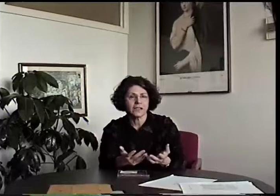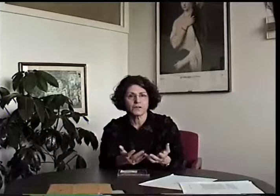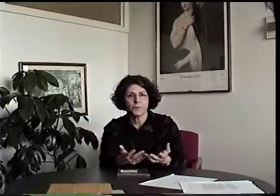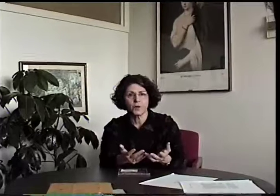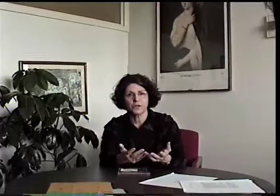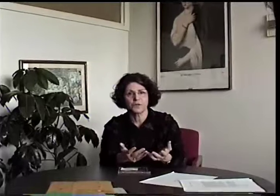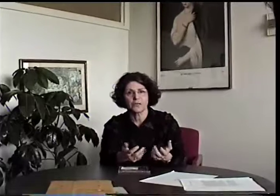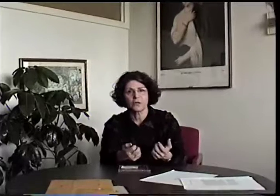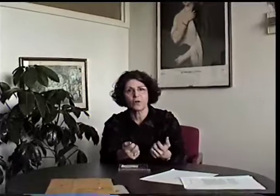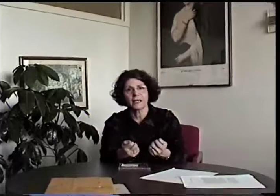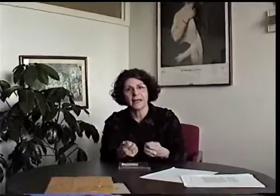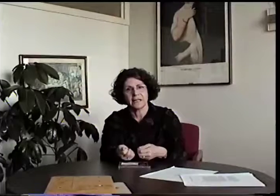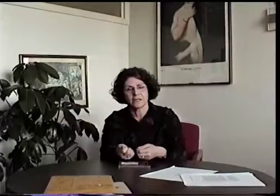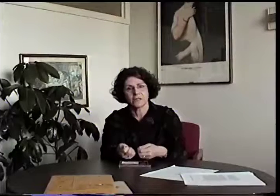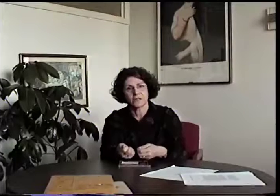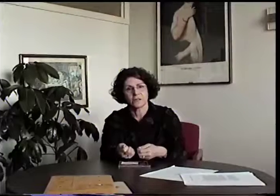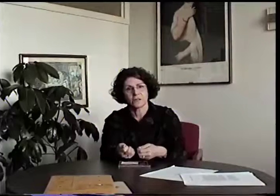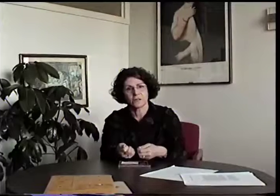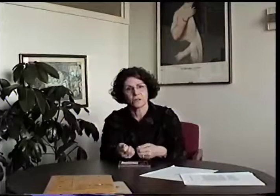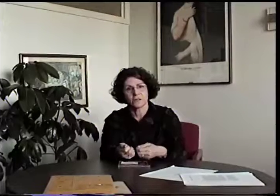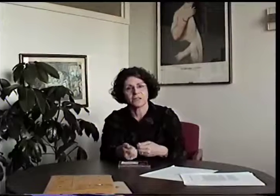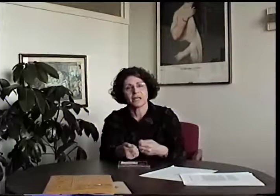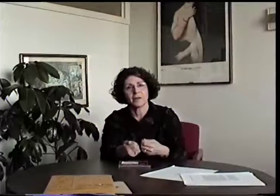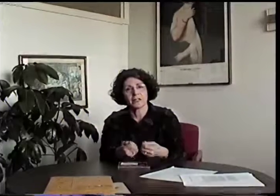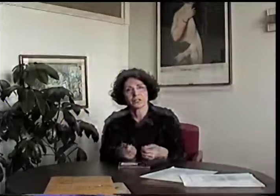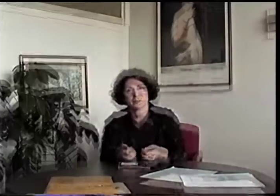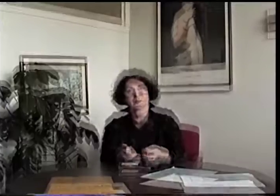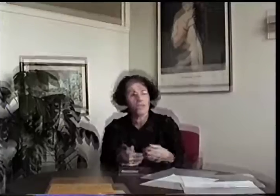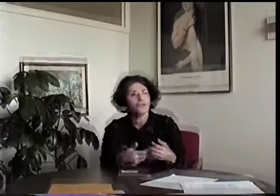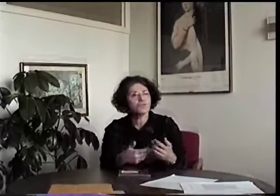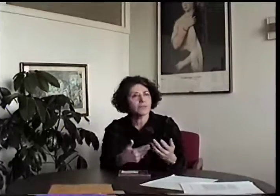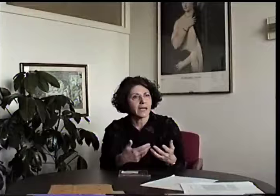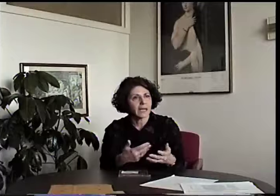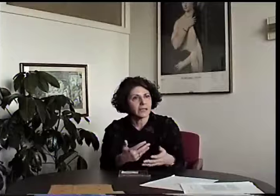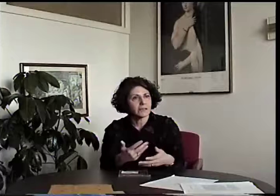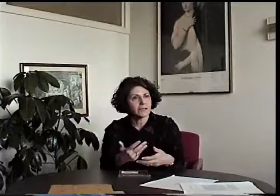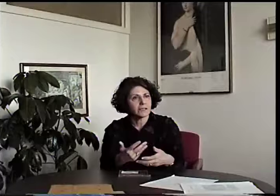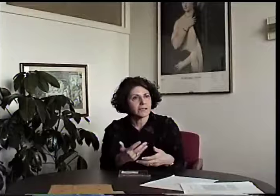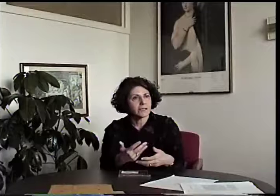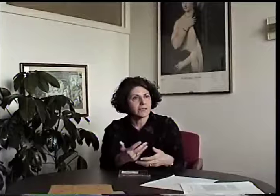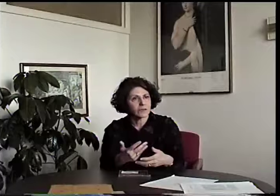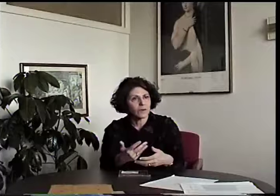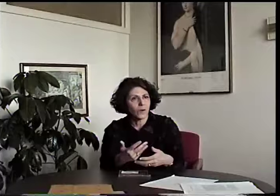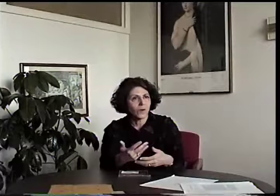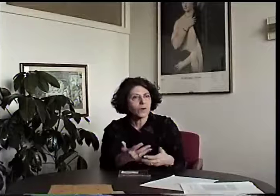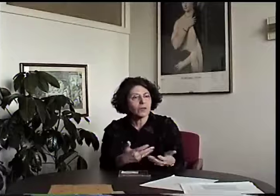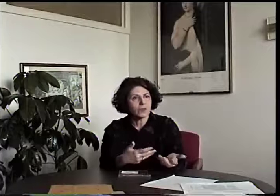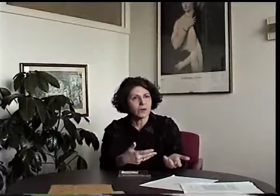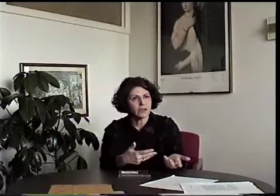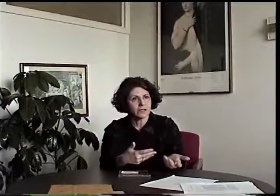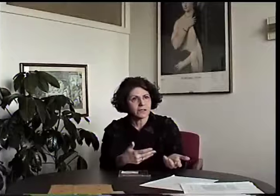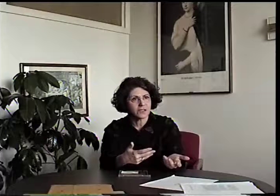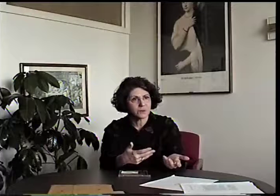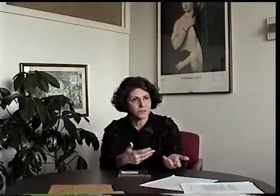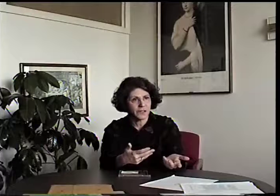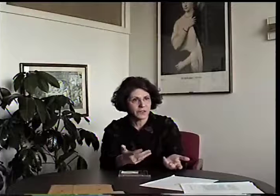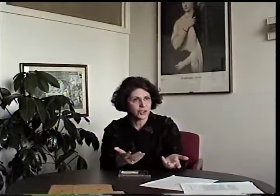of poetry that all end with the same hand shape, and you create what we would call in speech